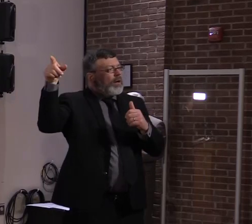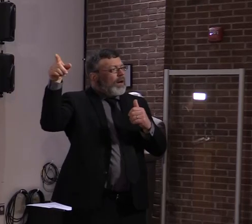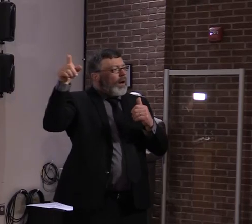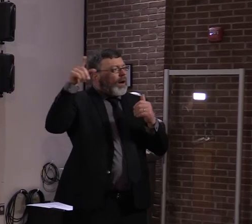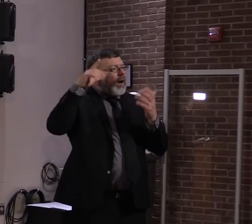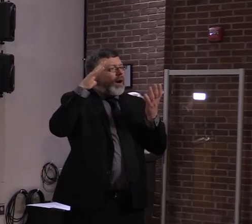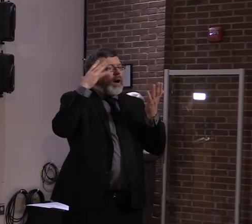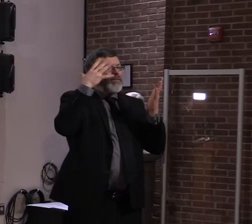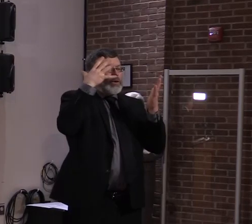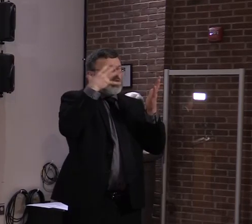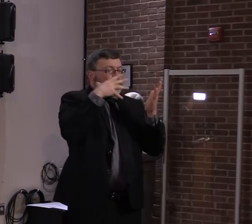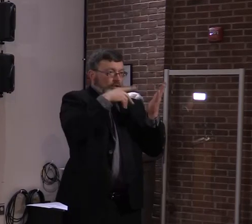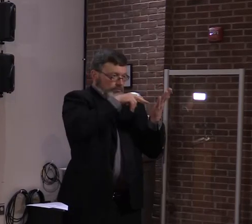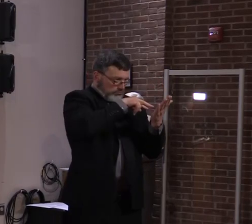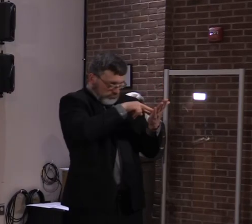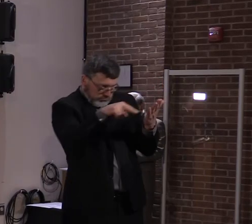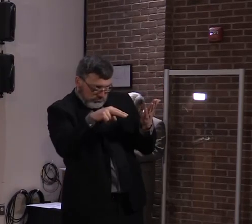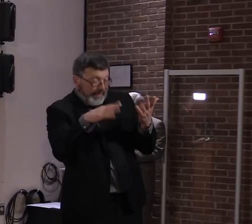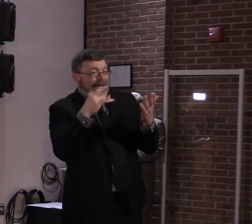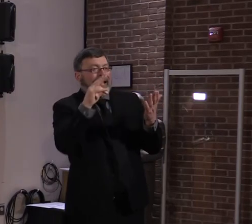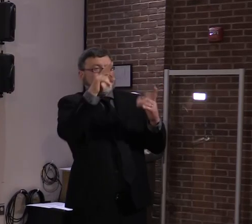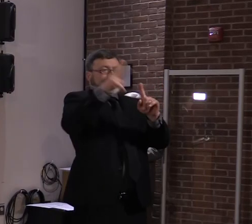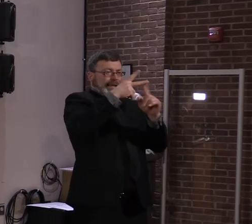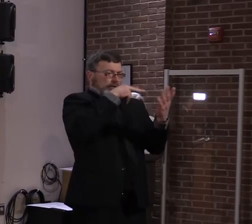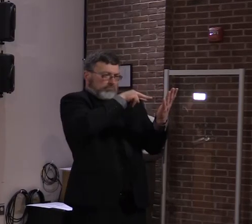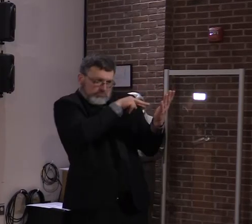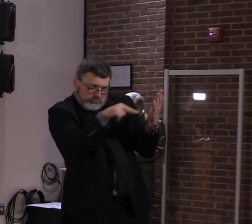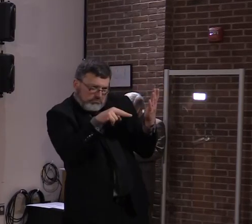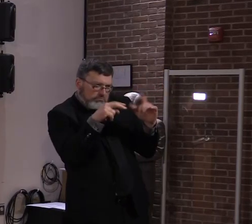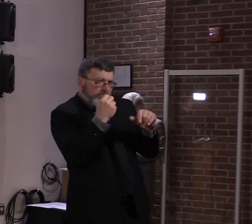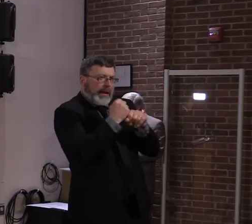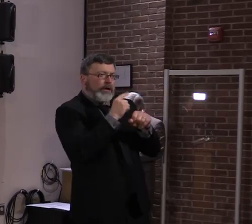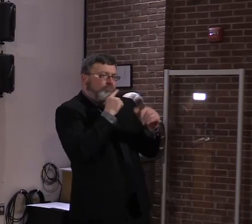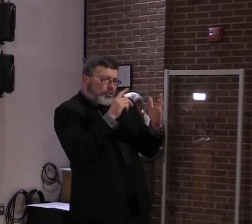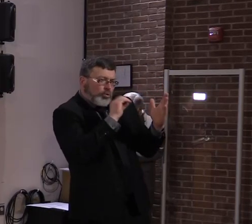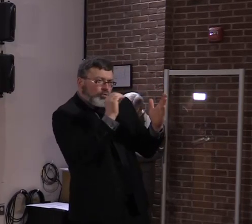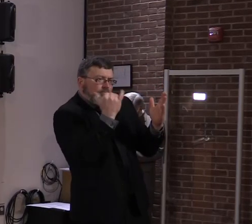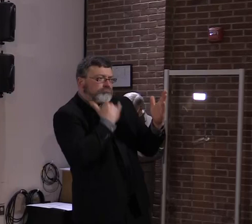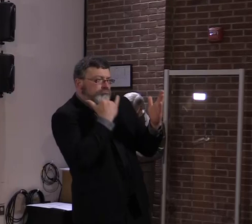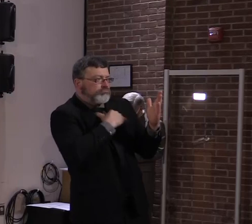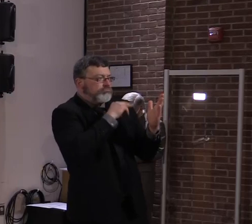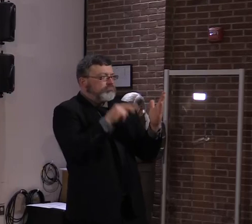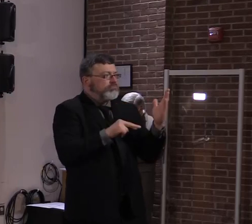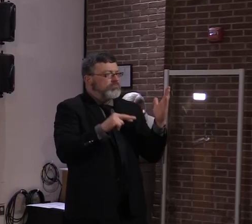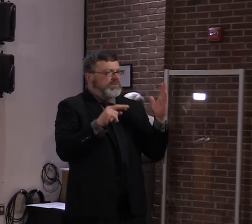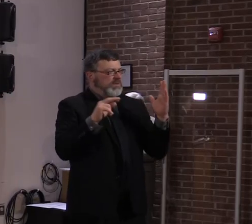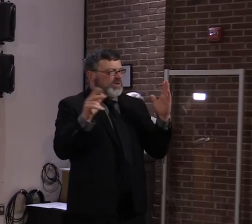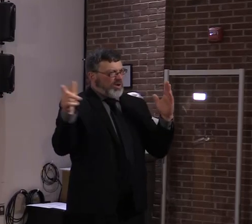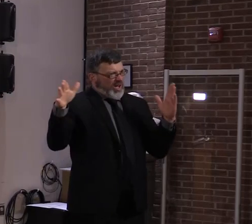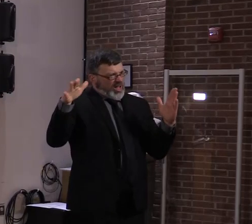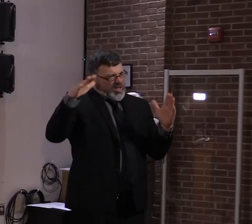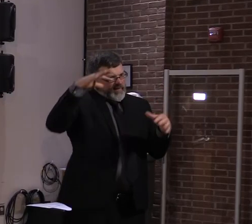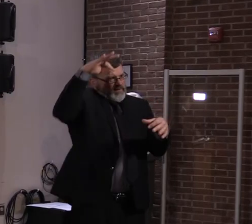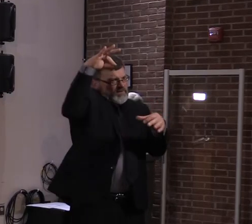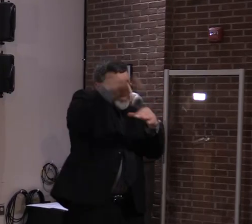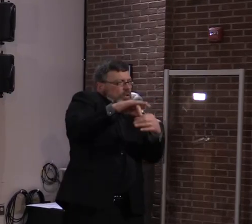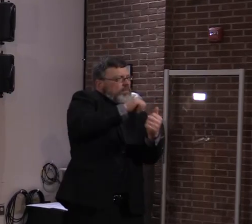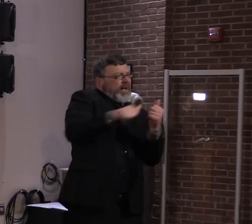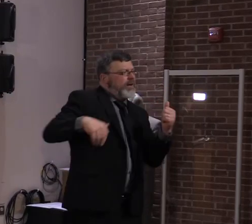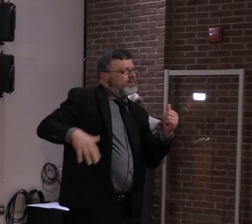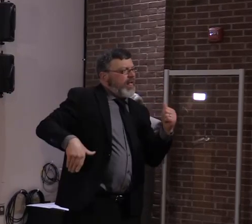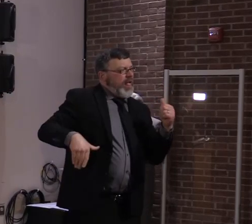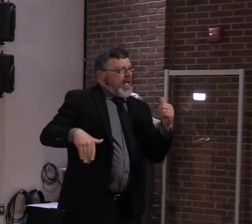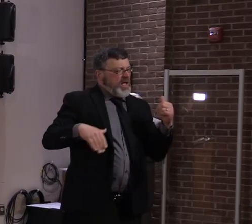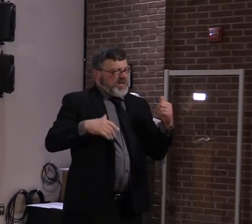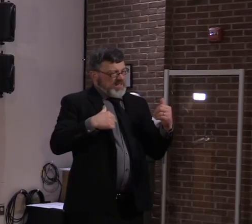concerns with the budget, mainly around the ARPA funding, this once in a lifetime opportunity